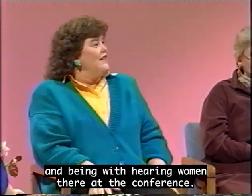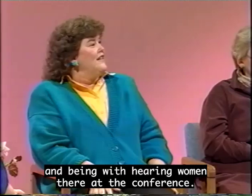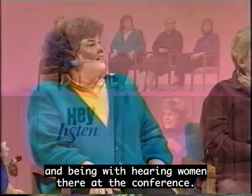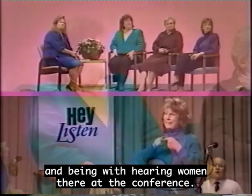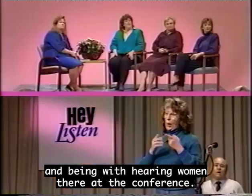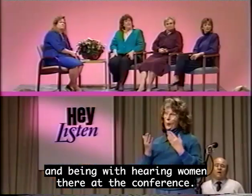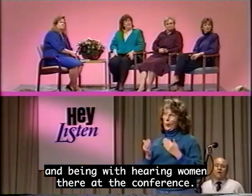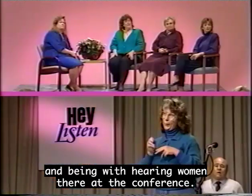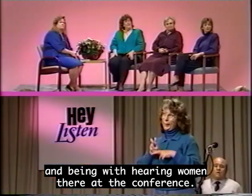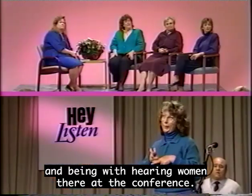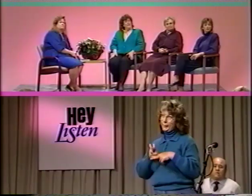the conference.